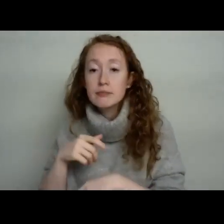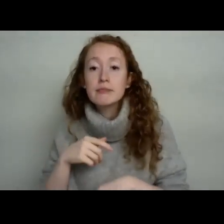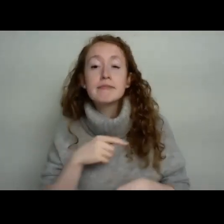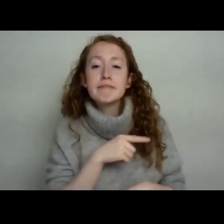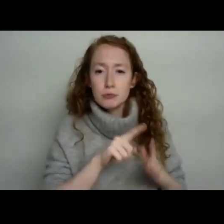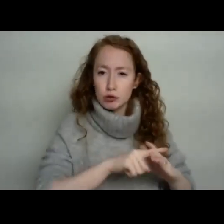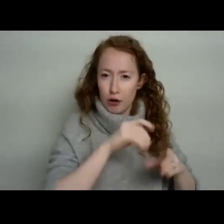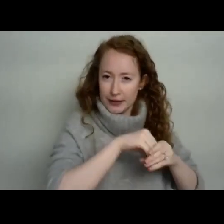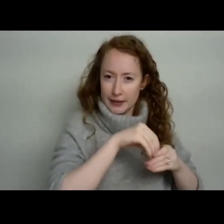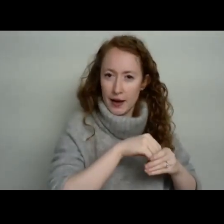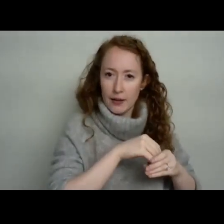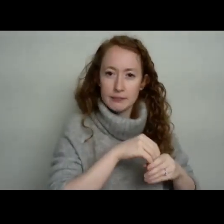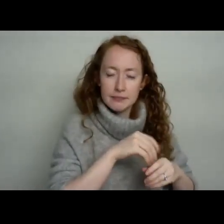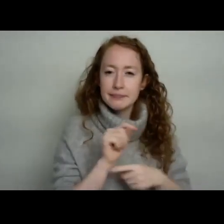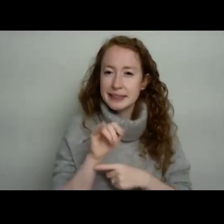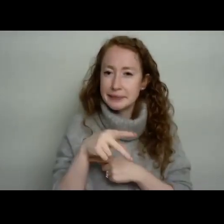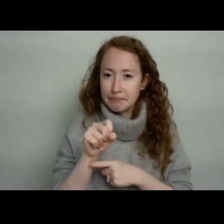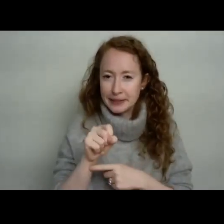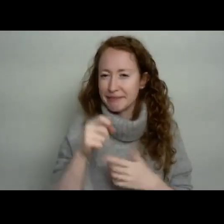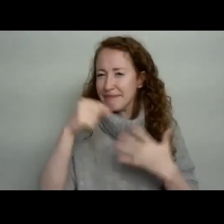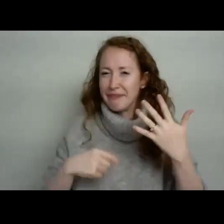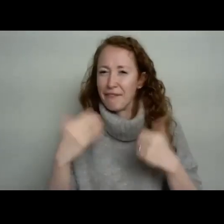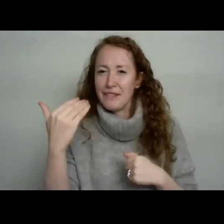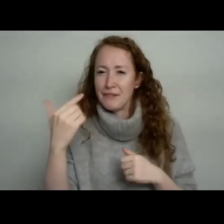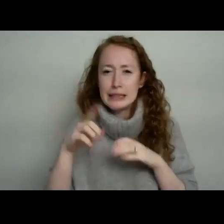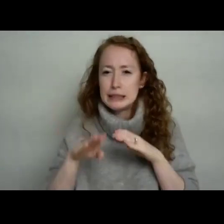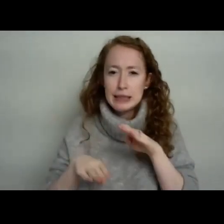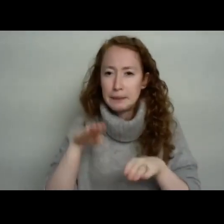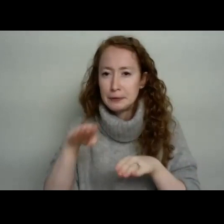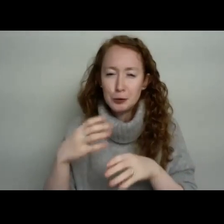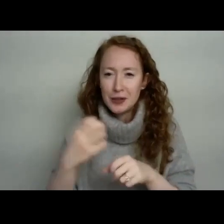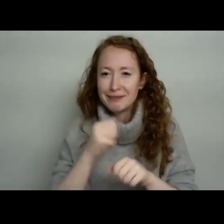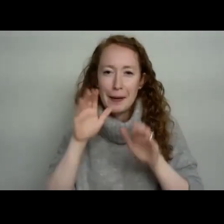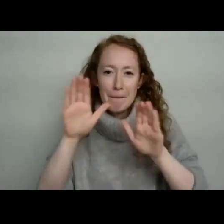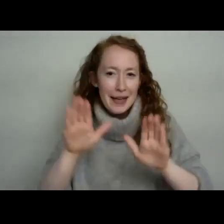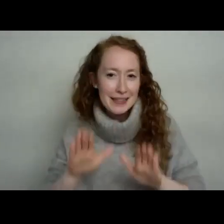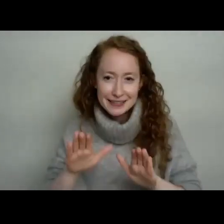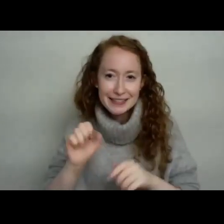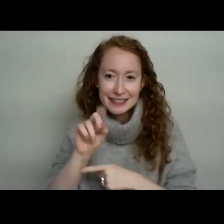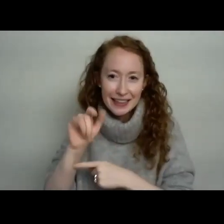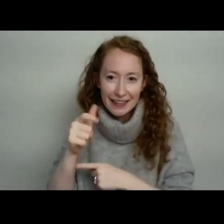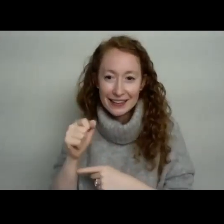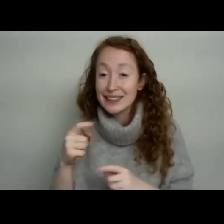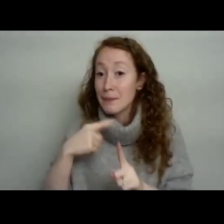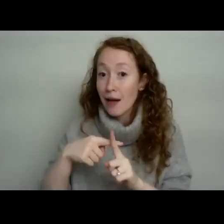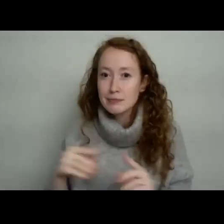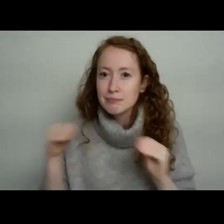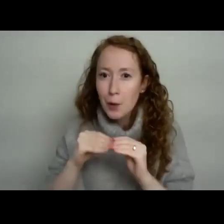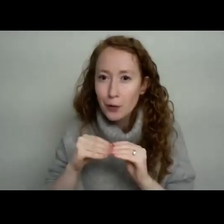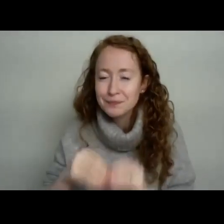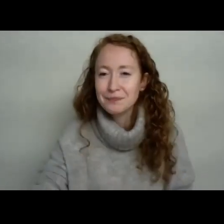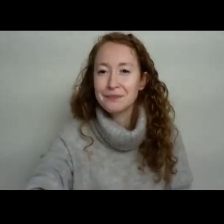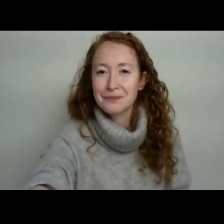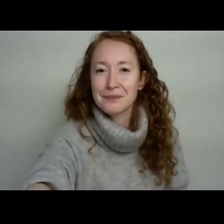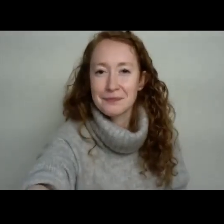so much else. 15 steps to spectacular seedlings and so much more. So definitely download that